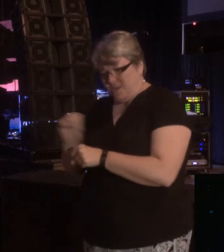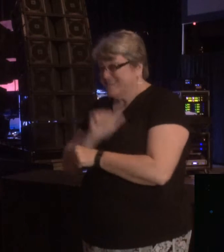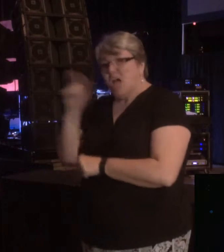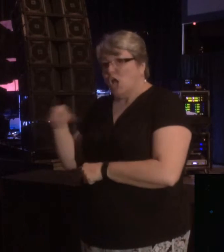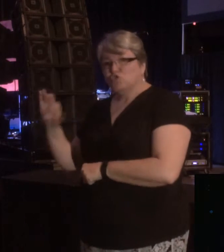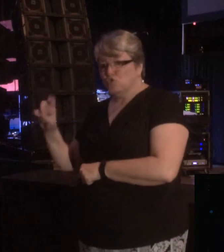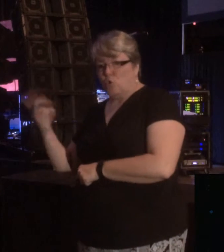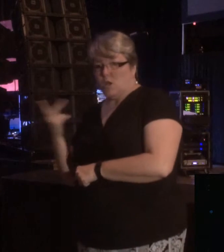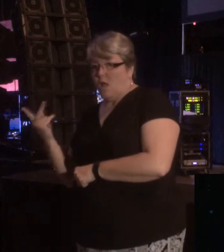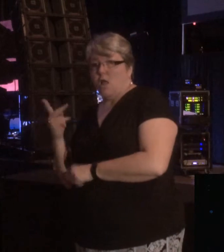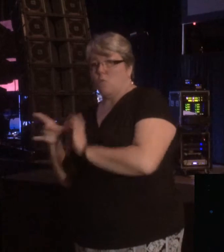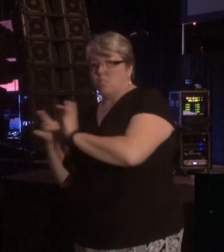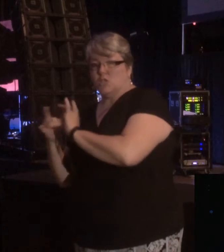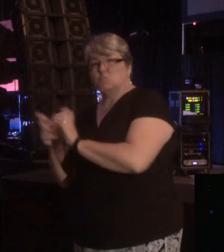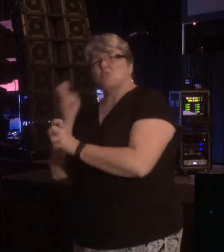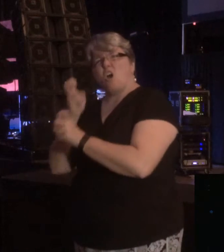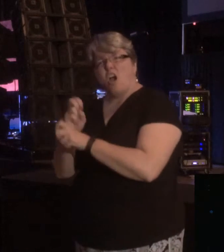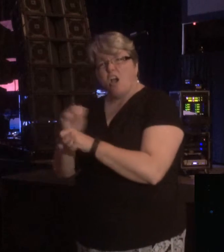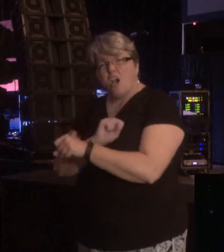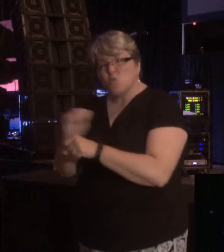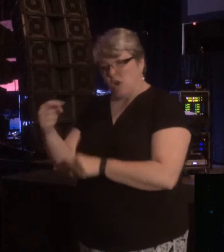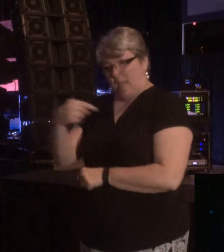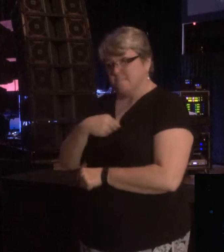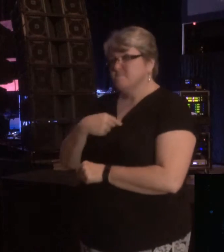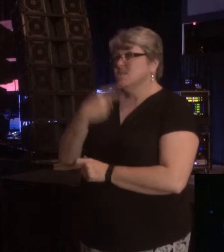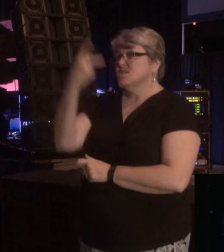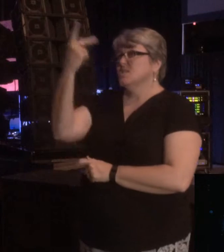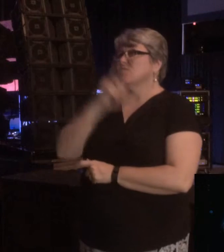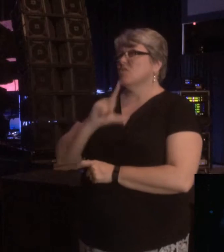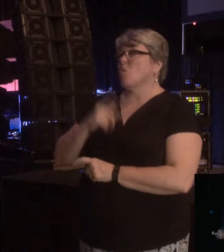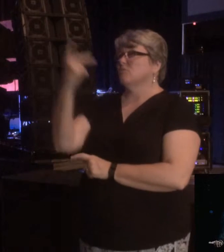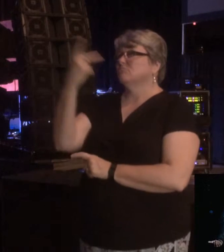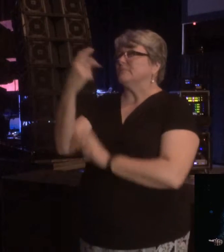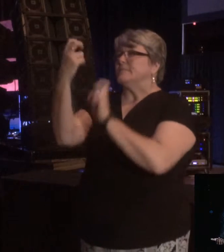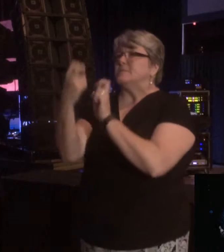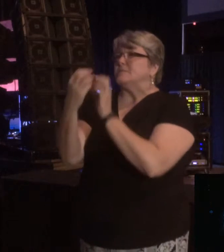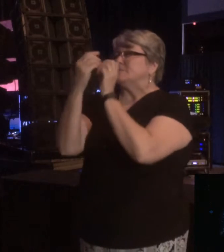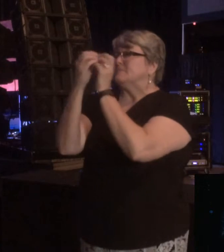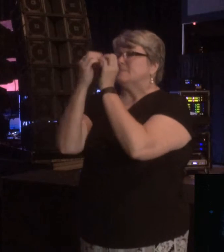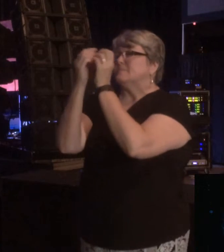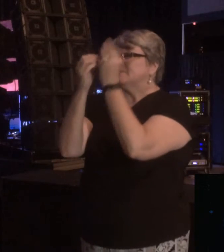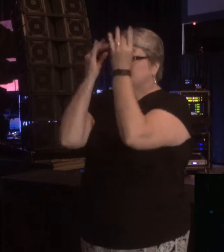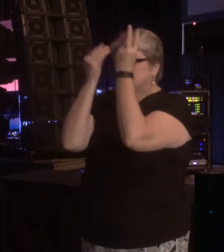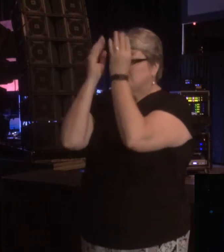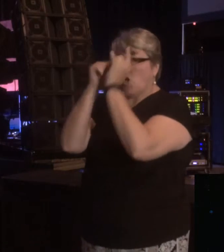Man, we're just clipping along. I feel great about this. Let's do this. I feel positive about us. All right, number 3.